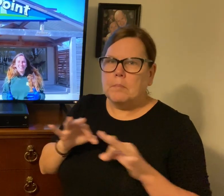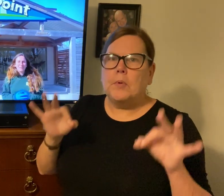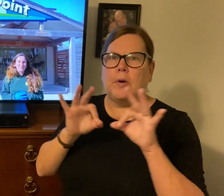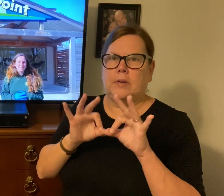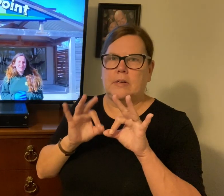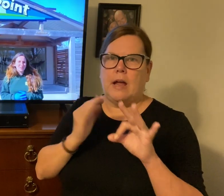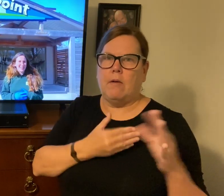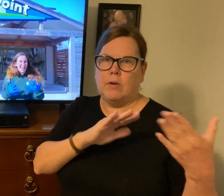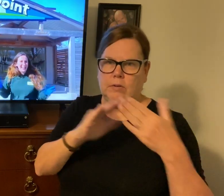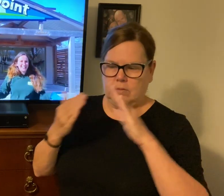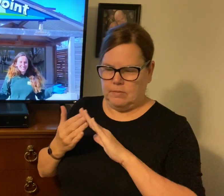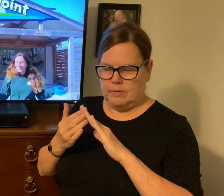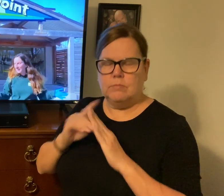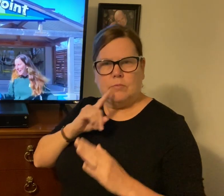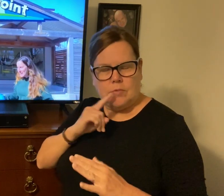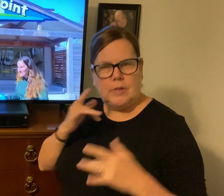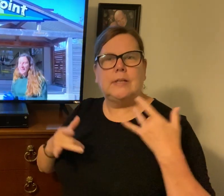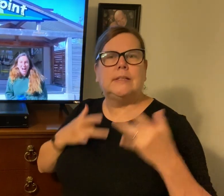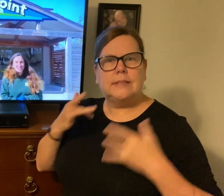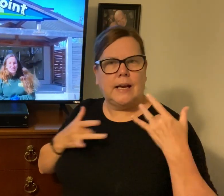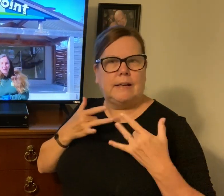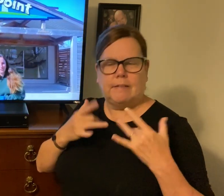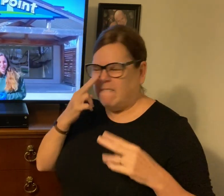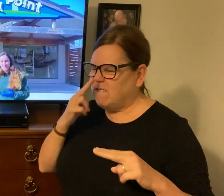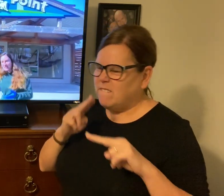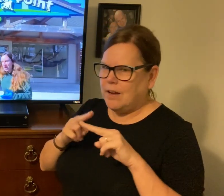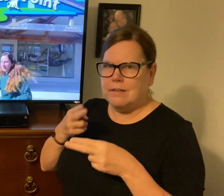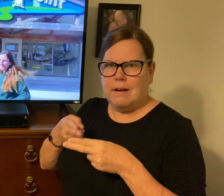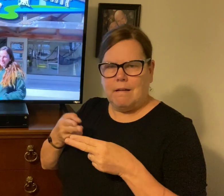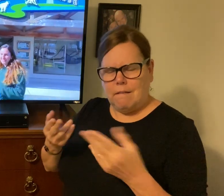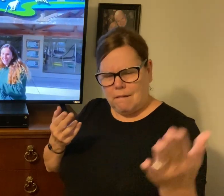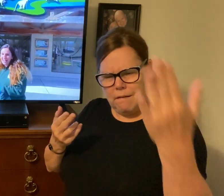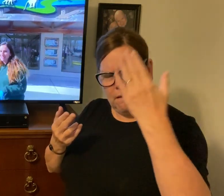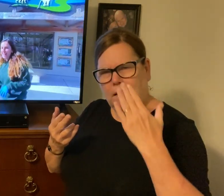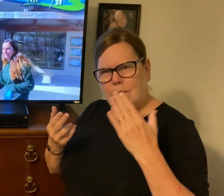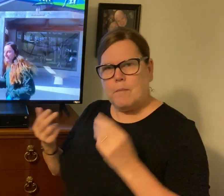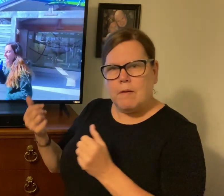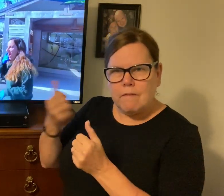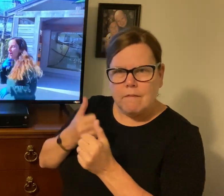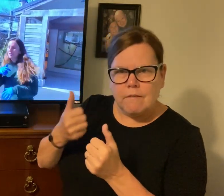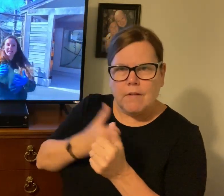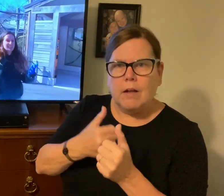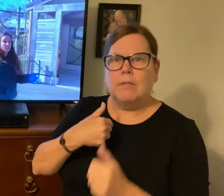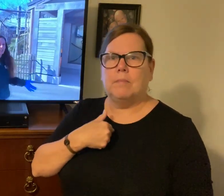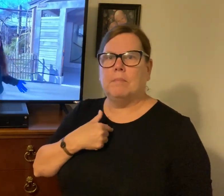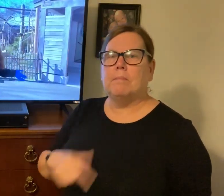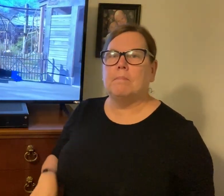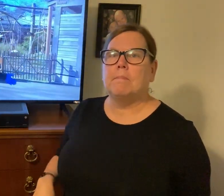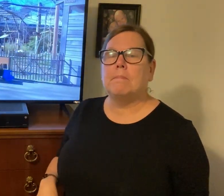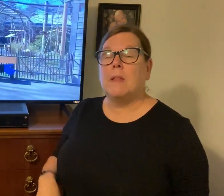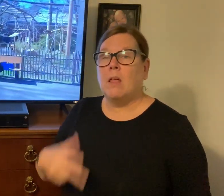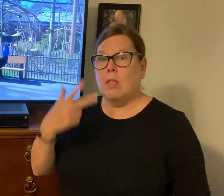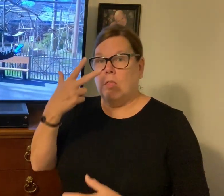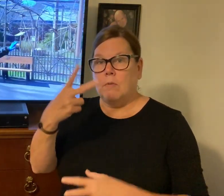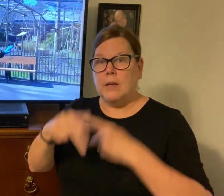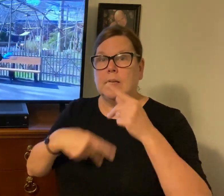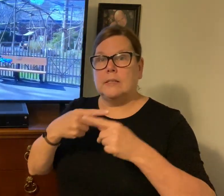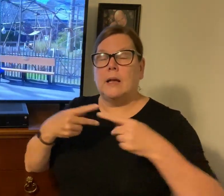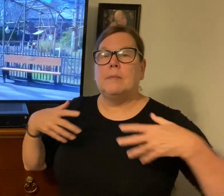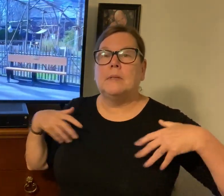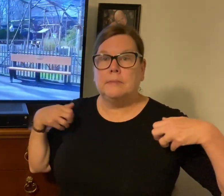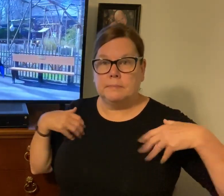really excited about this building and its fun name. So if you want to follow me, I'll bring you to the Siamangs. Like I said, there's three species here at